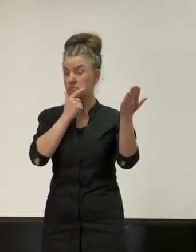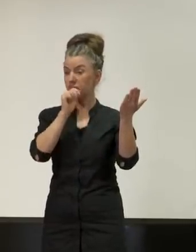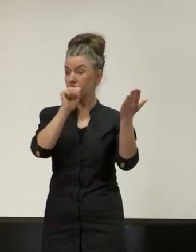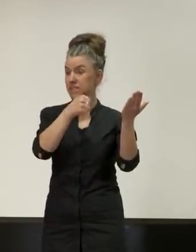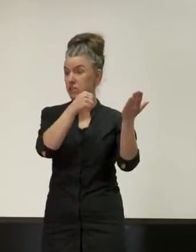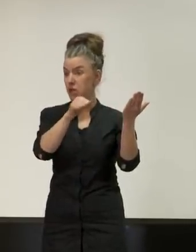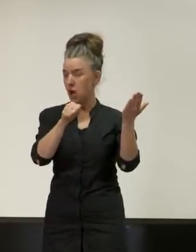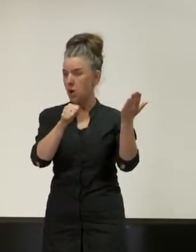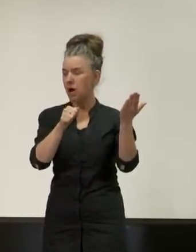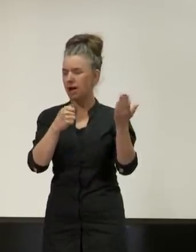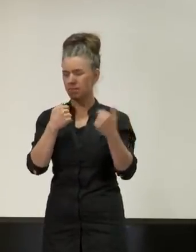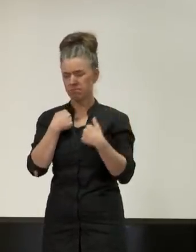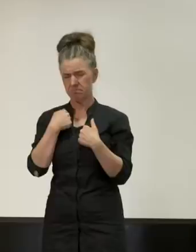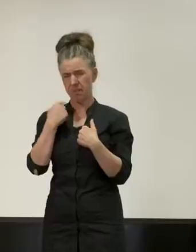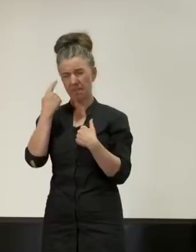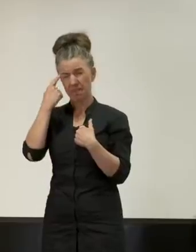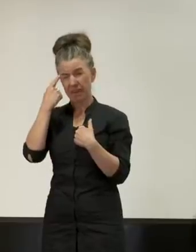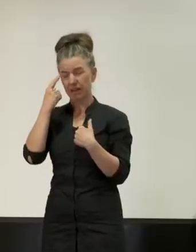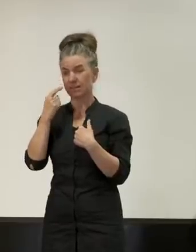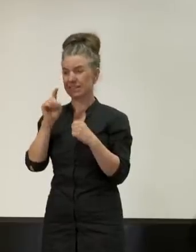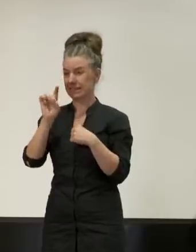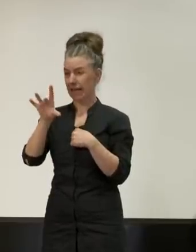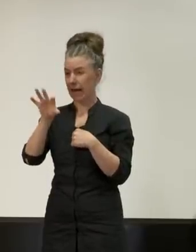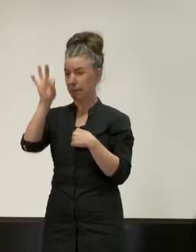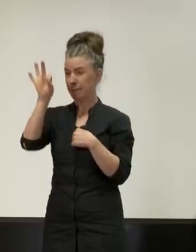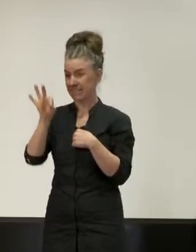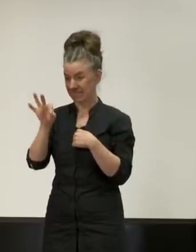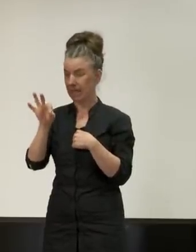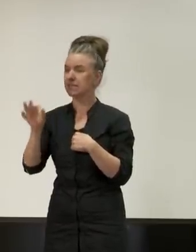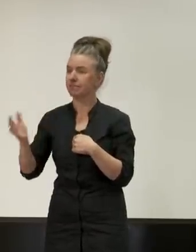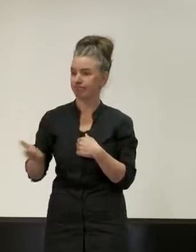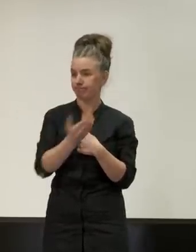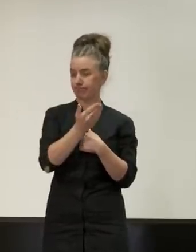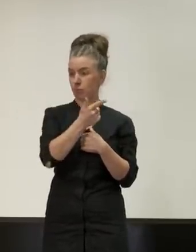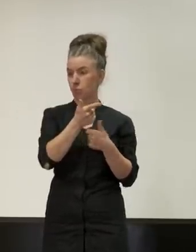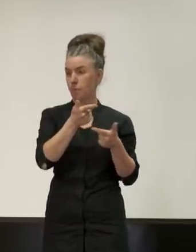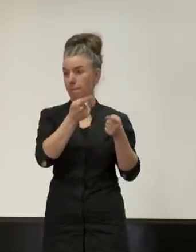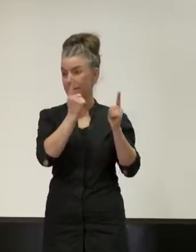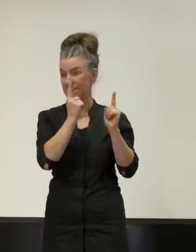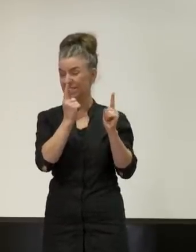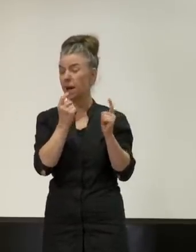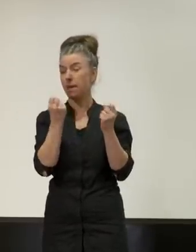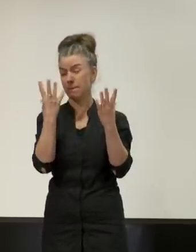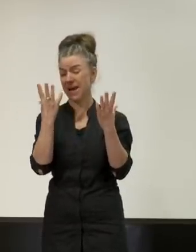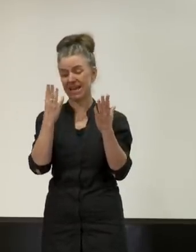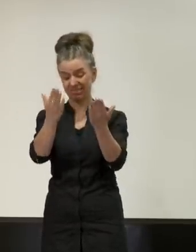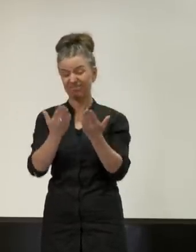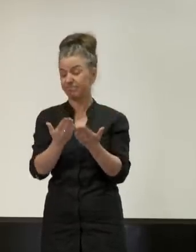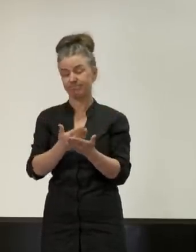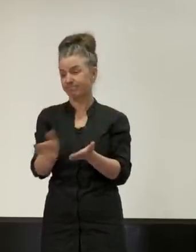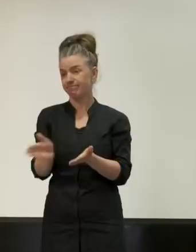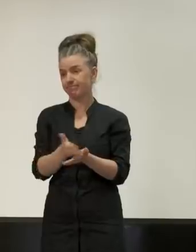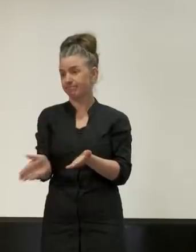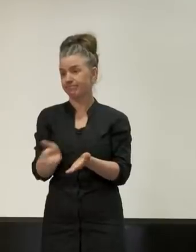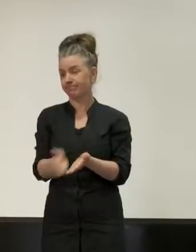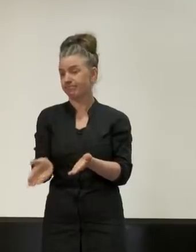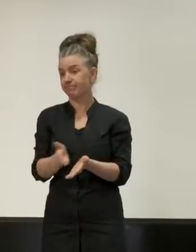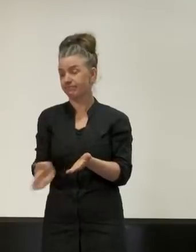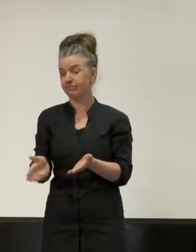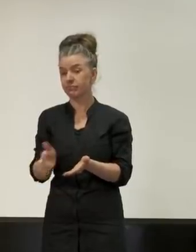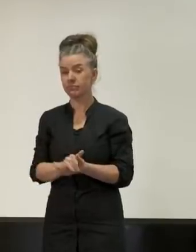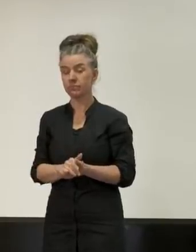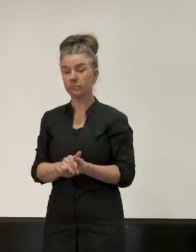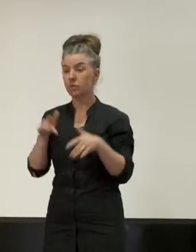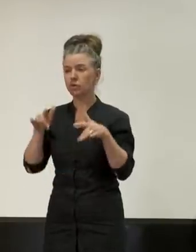My recollection is that roughly 10% make it to that point. A number are being rejected. My understanding is